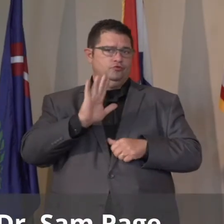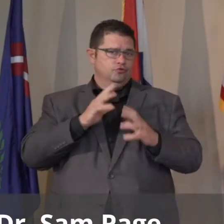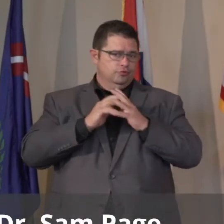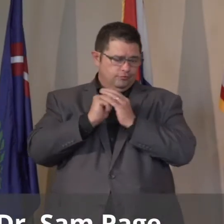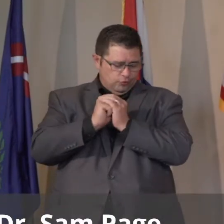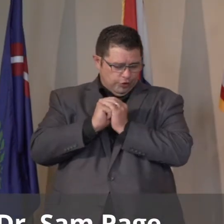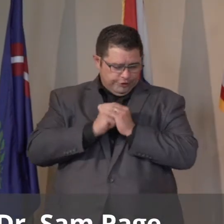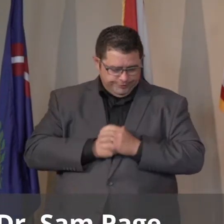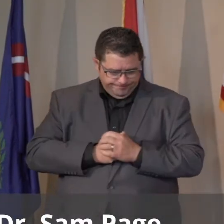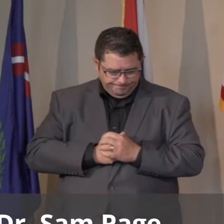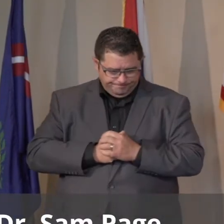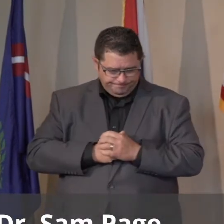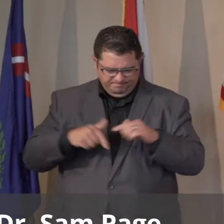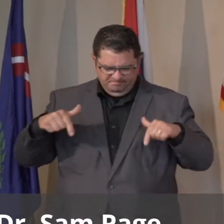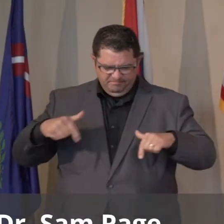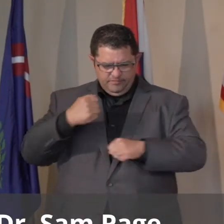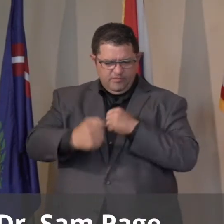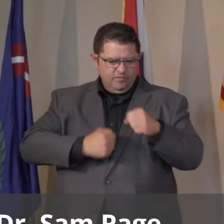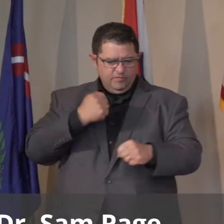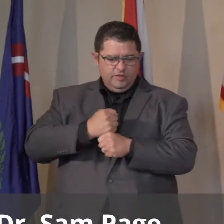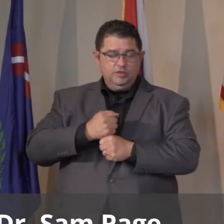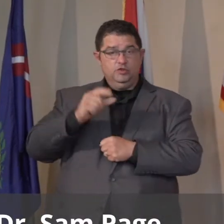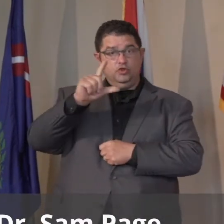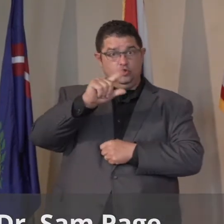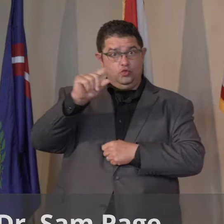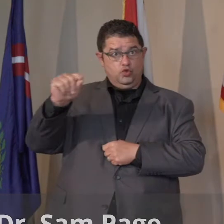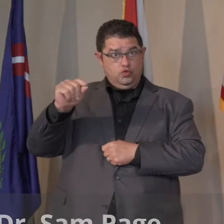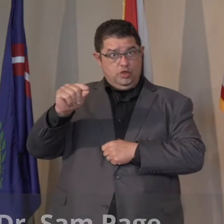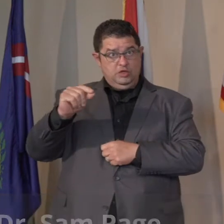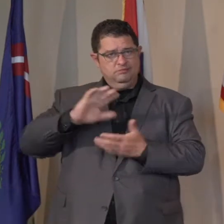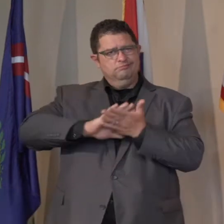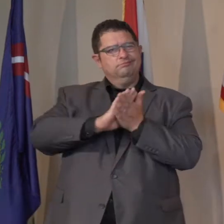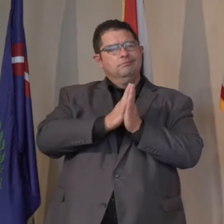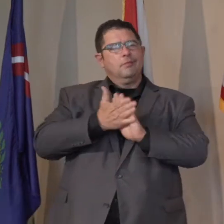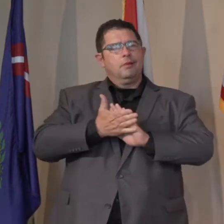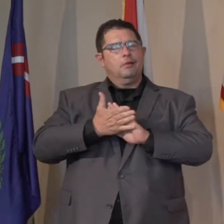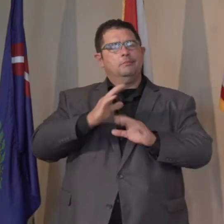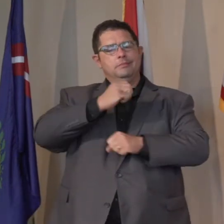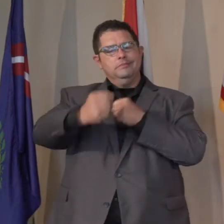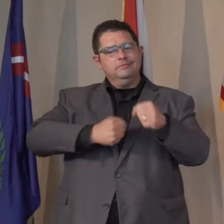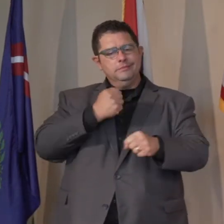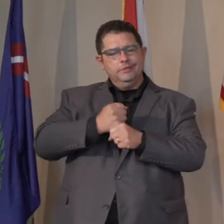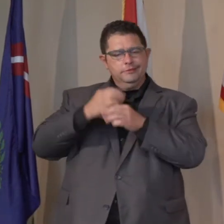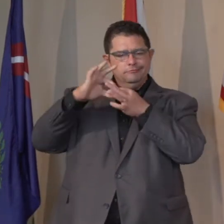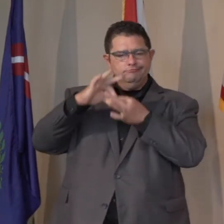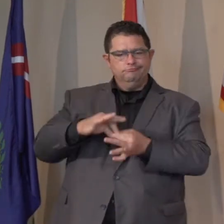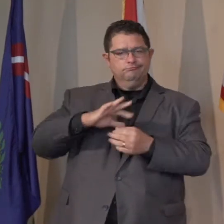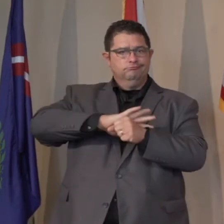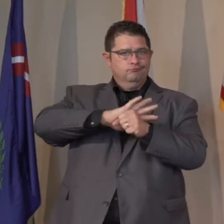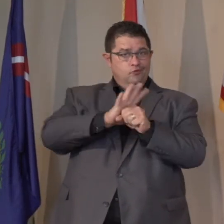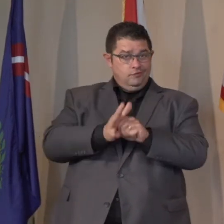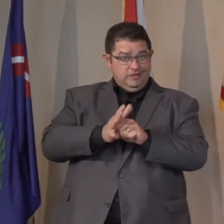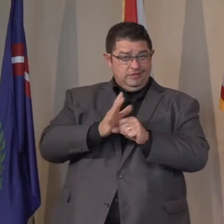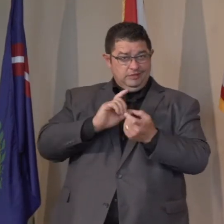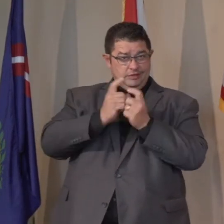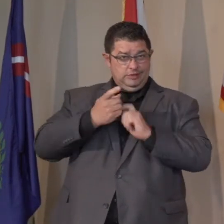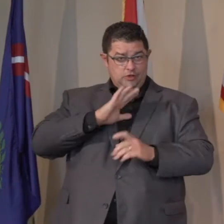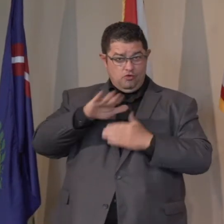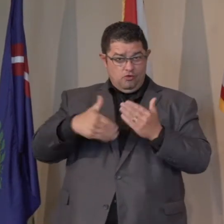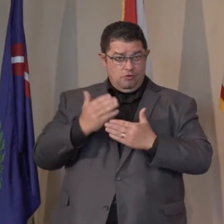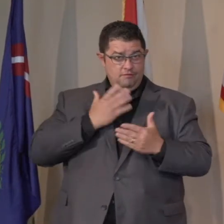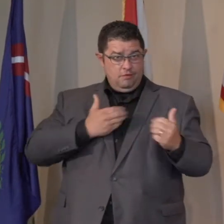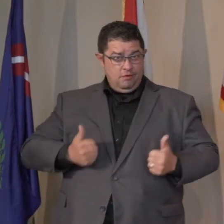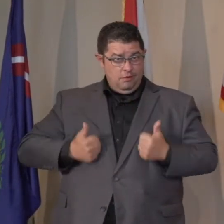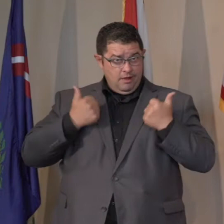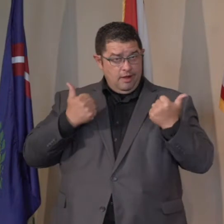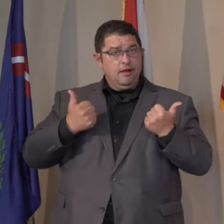The year 2020 has become the year of COVID-19, and it's changed all of our lives. As a new virus, doctors